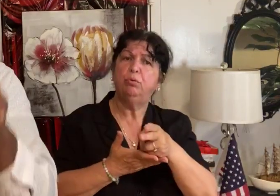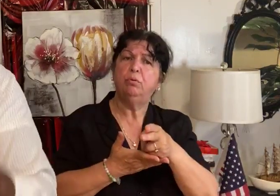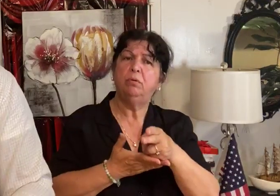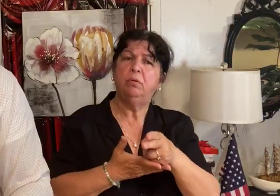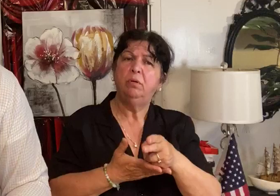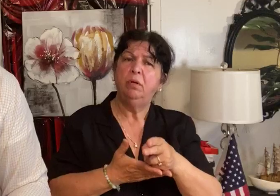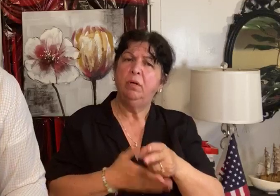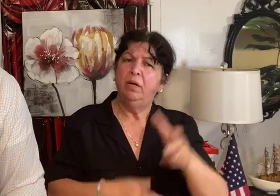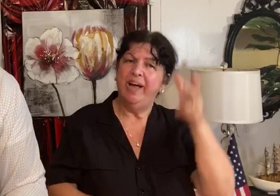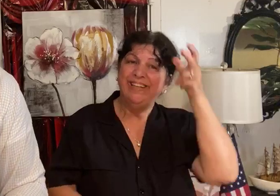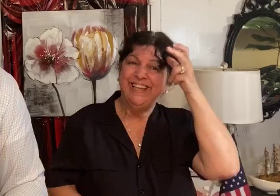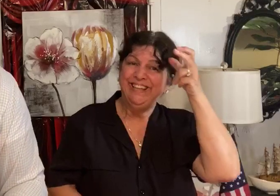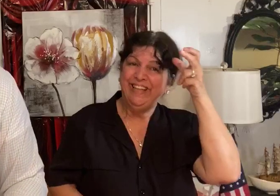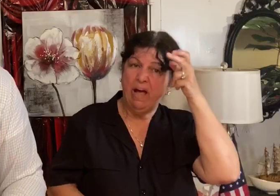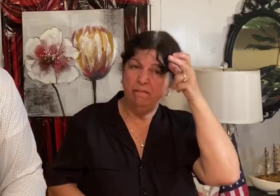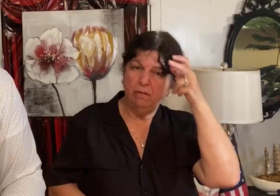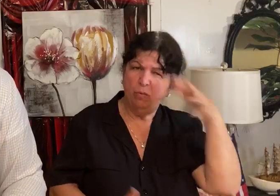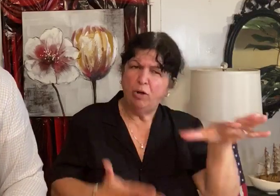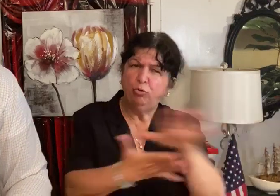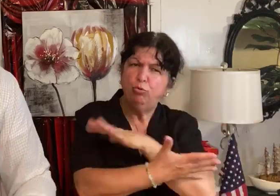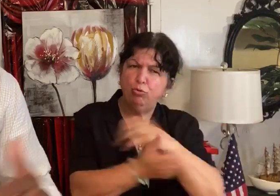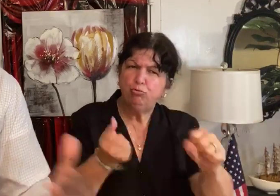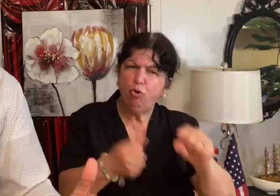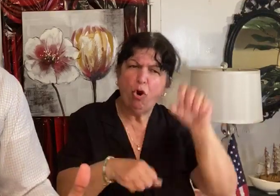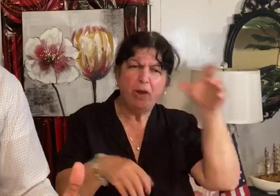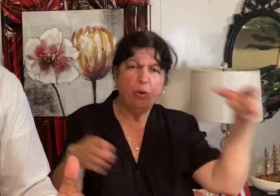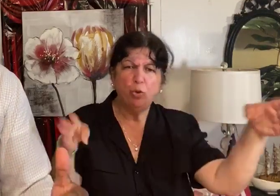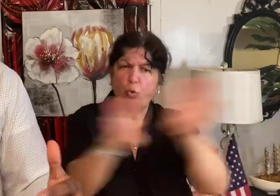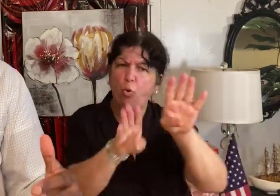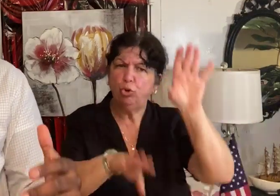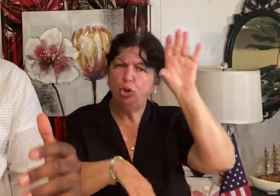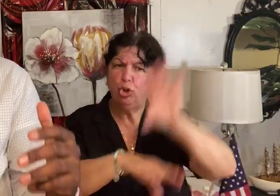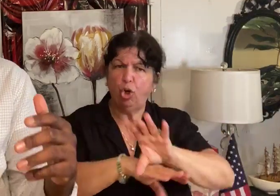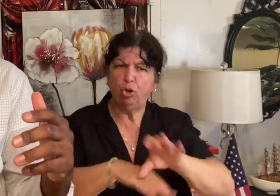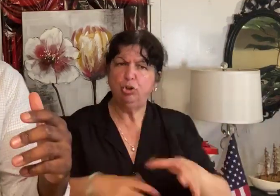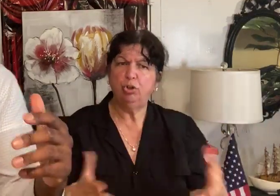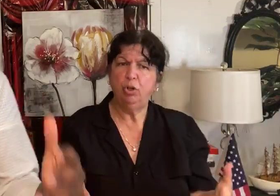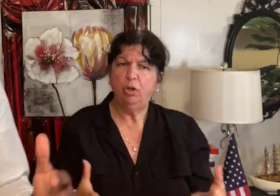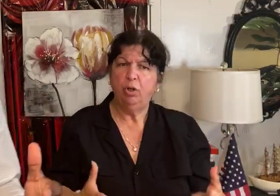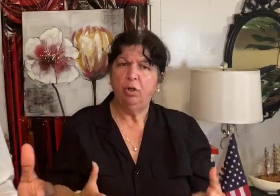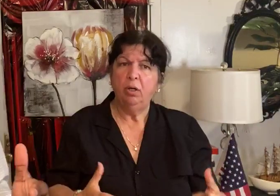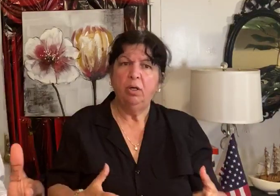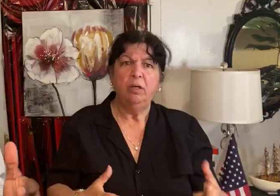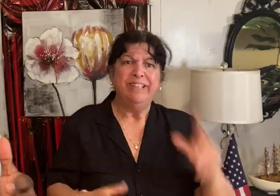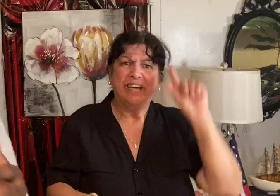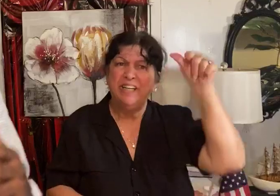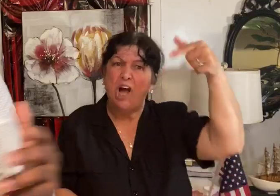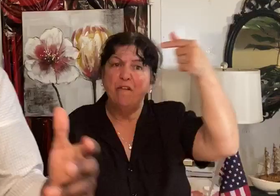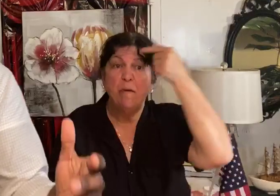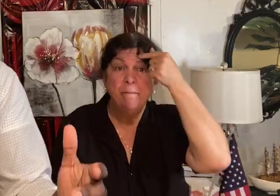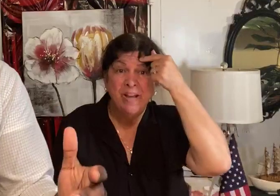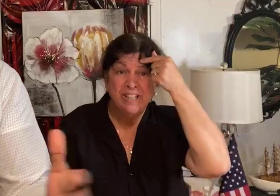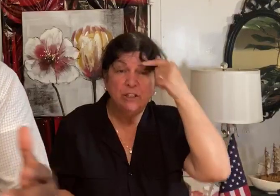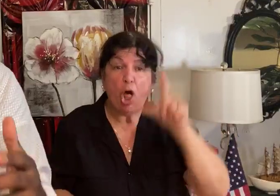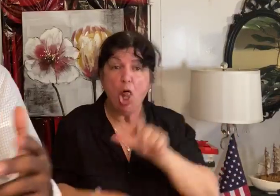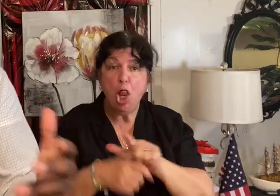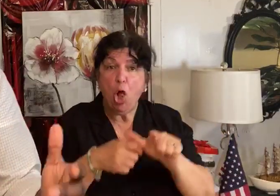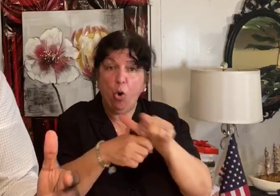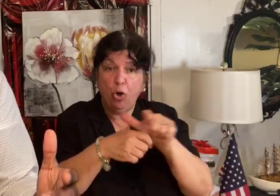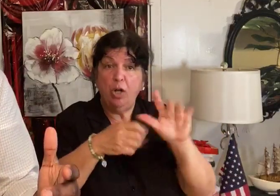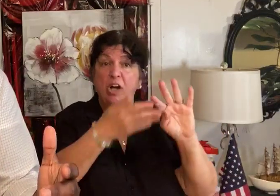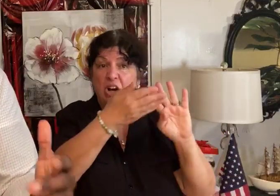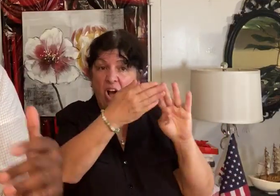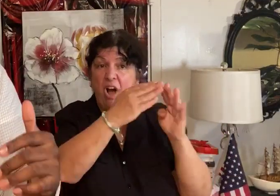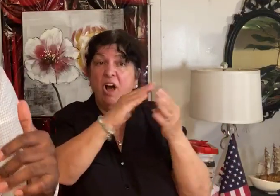wonder the devil wants the churches closed. No wonder the governments, the local governments throughout